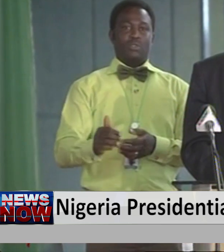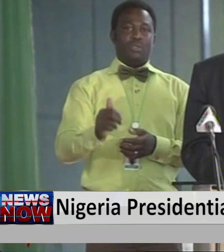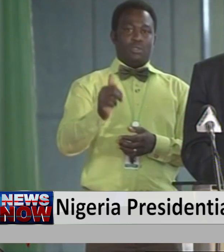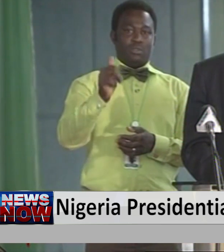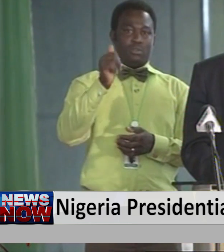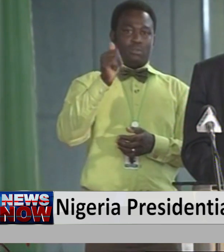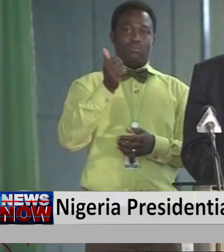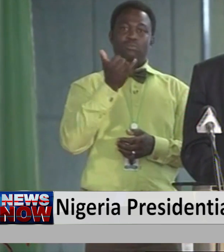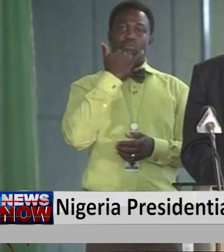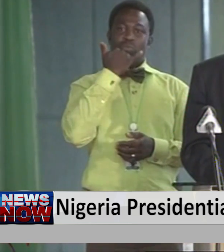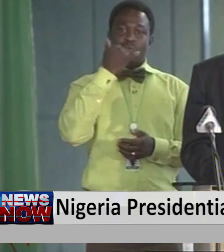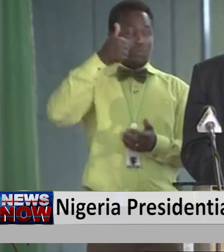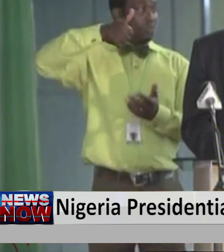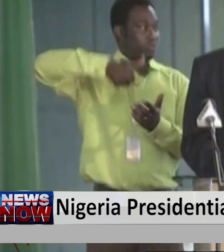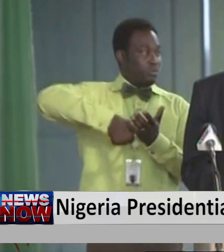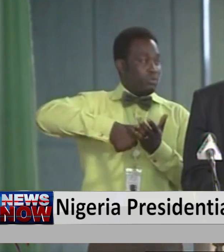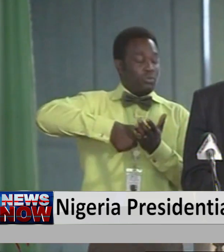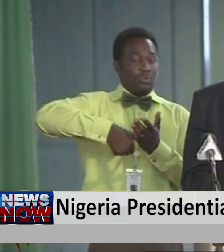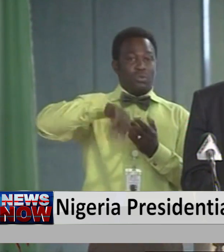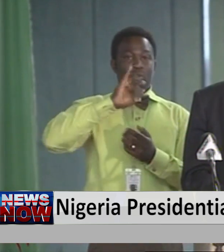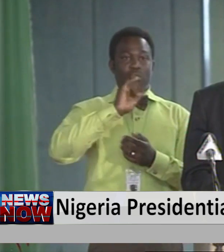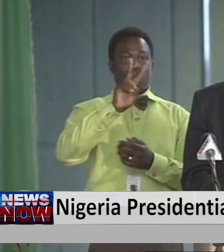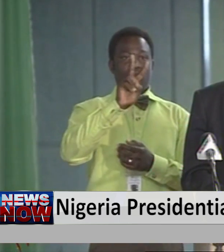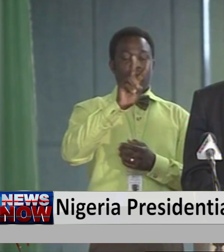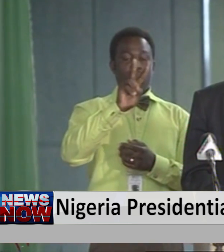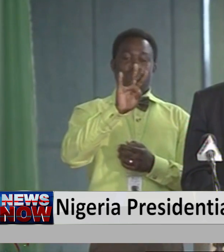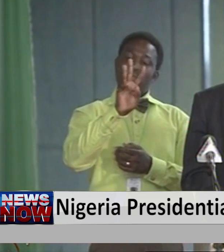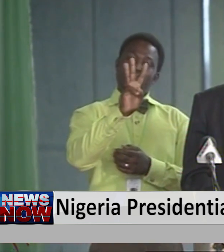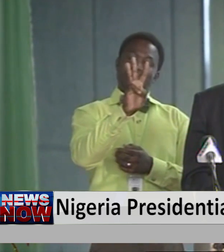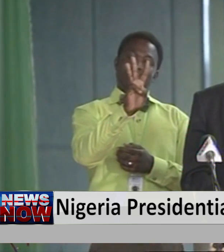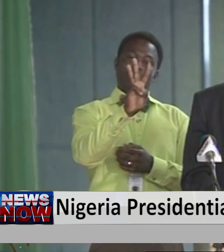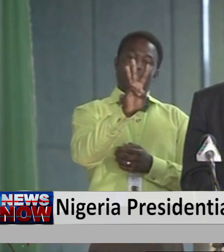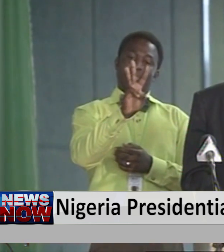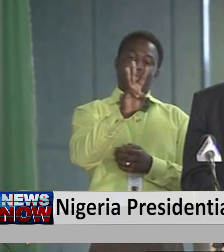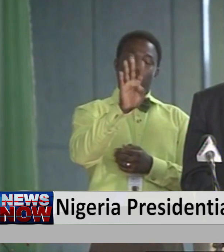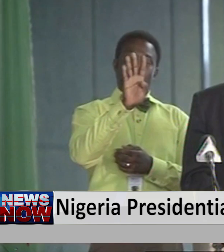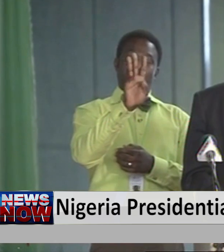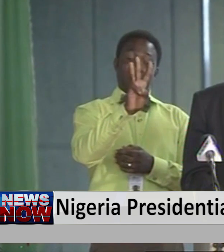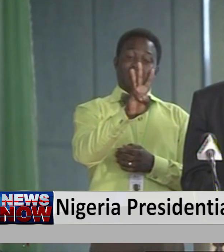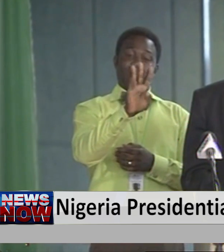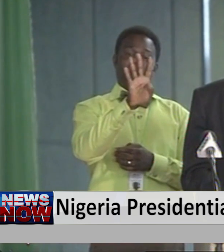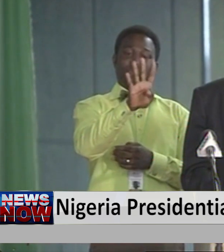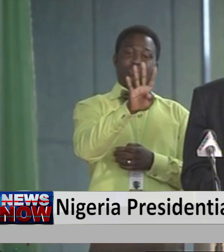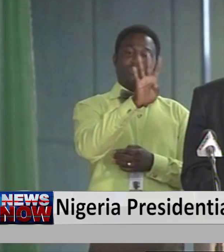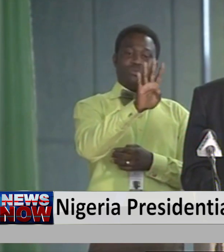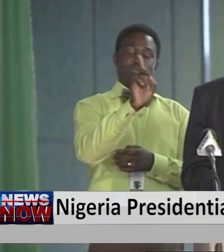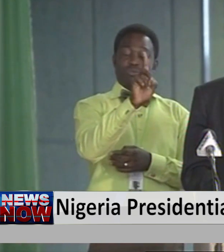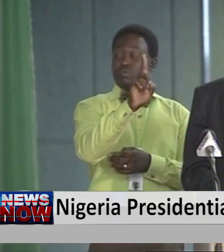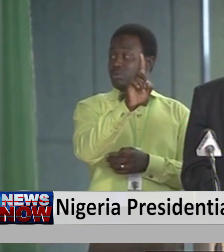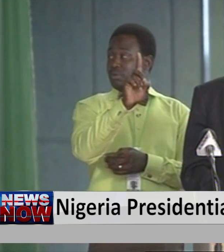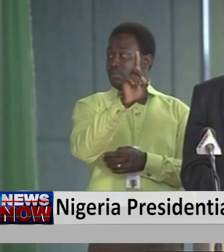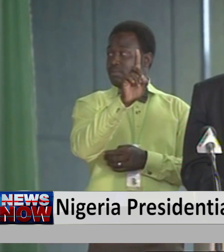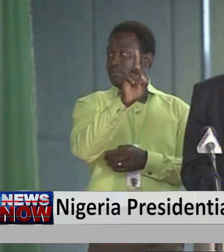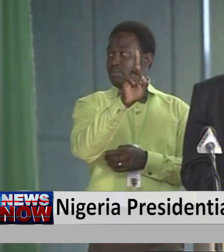Rejected votes 26441.